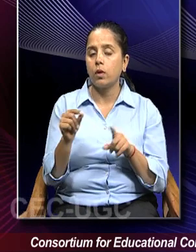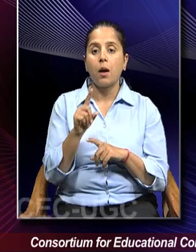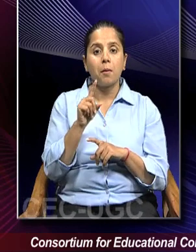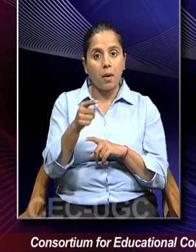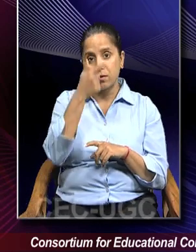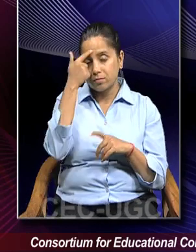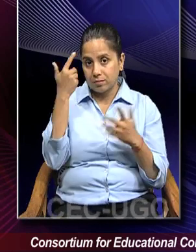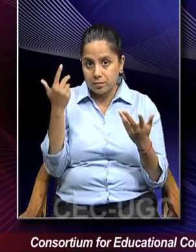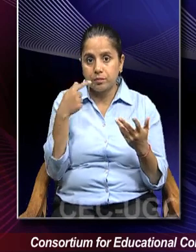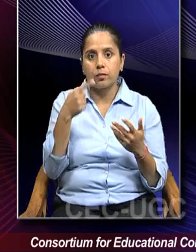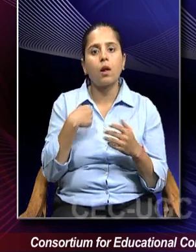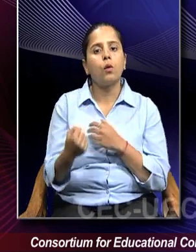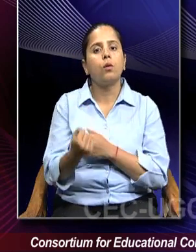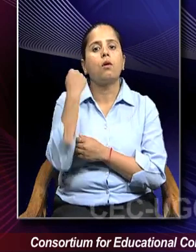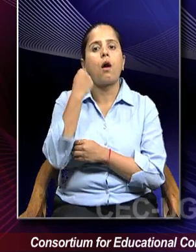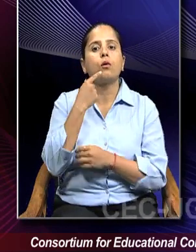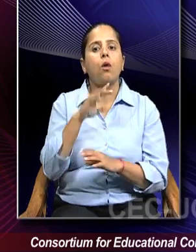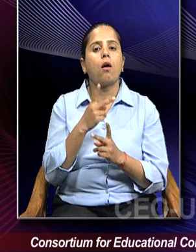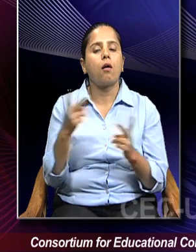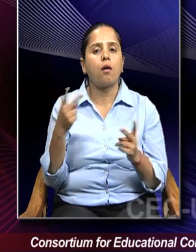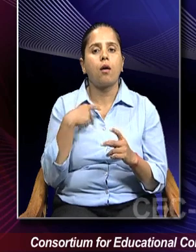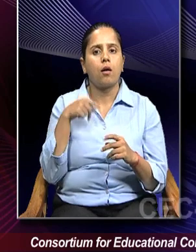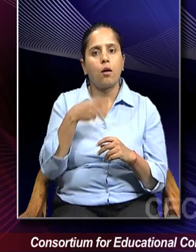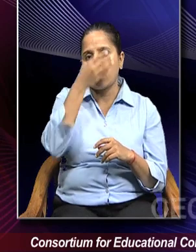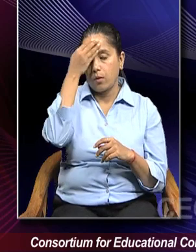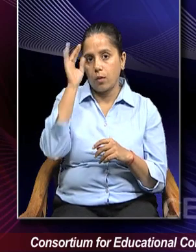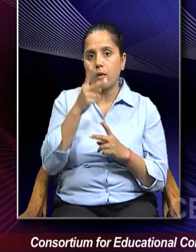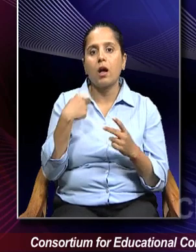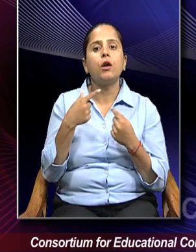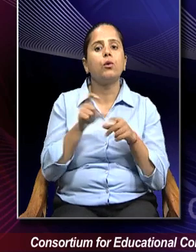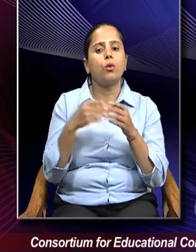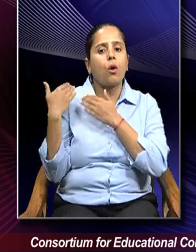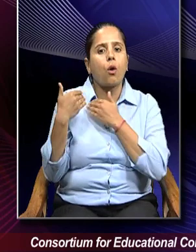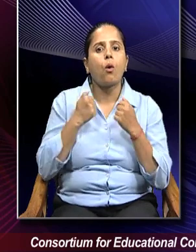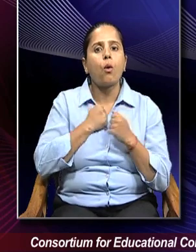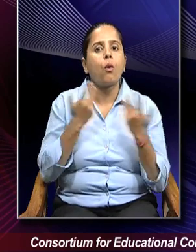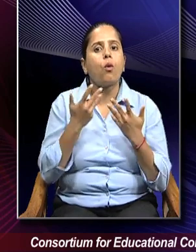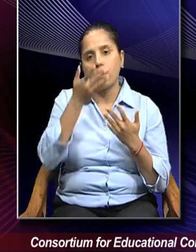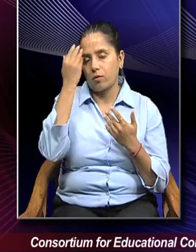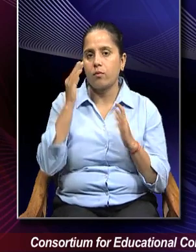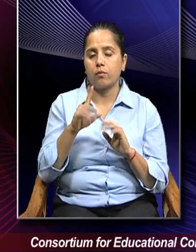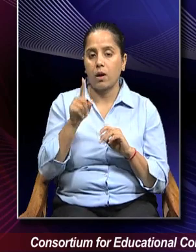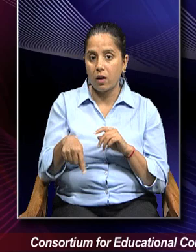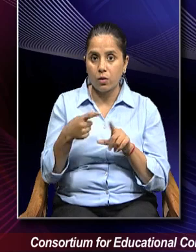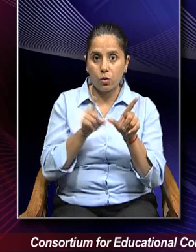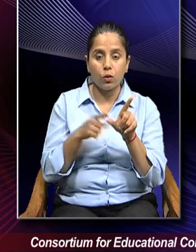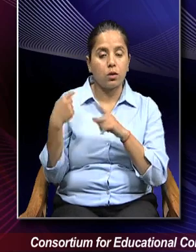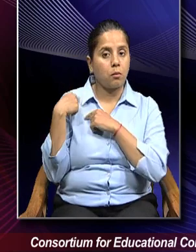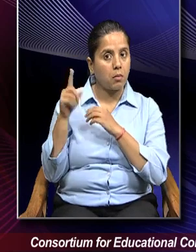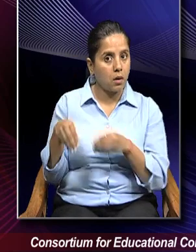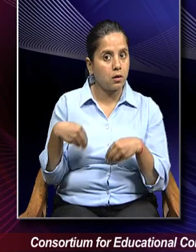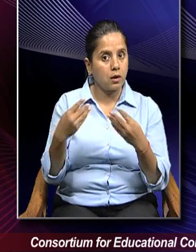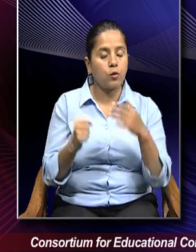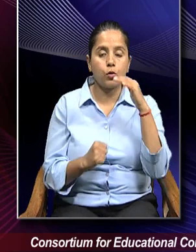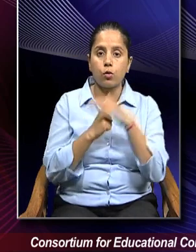unfortunately, we talk about the rights, but we tend to forget about our duties, wherein the duty should always be given the